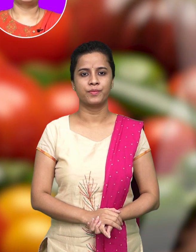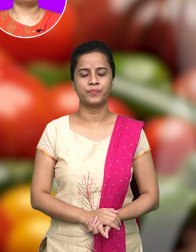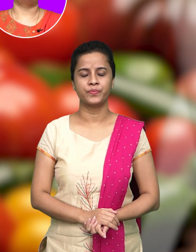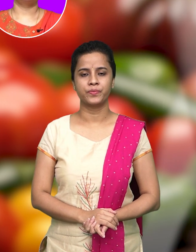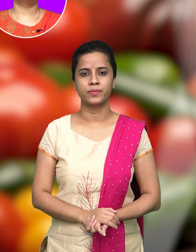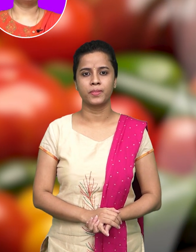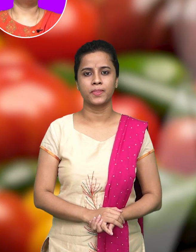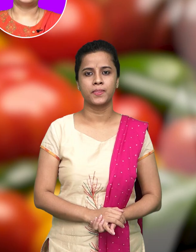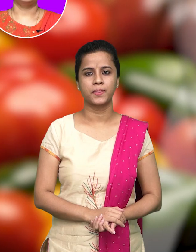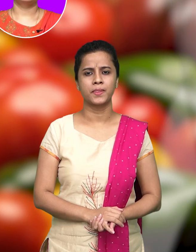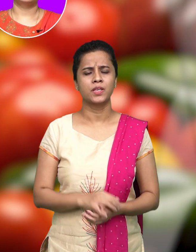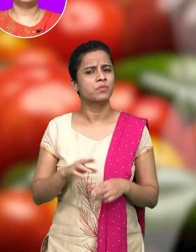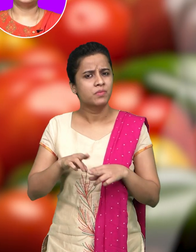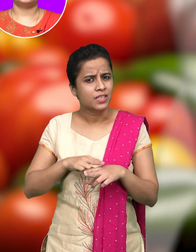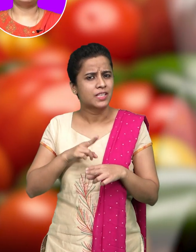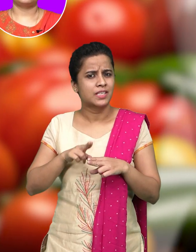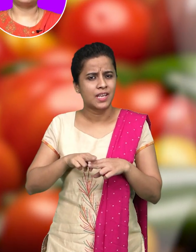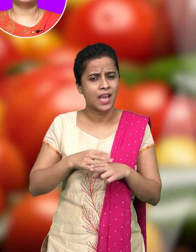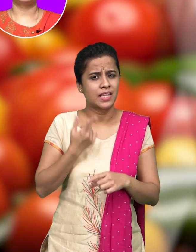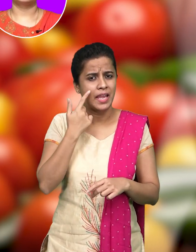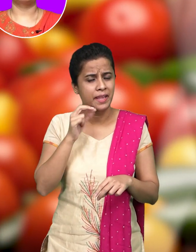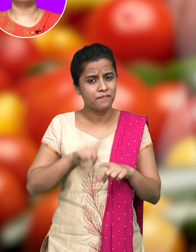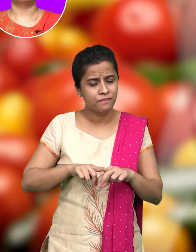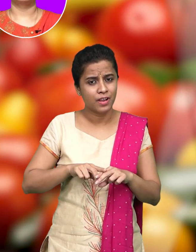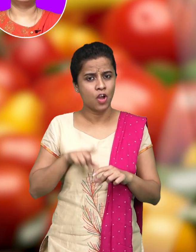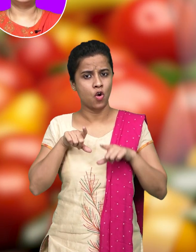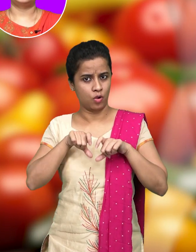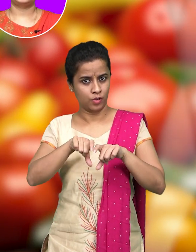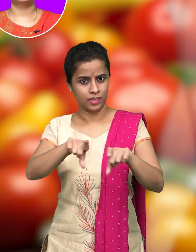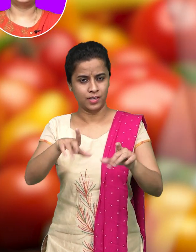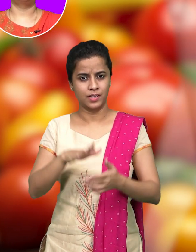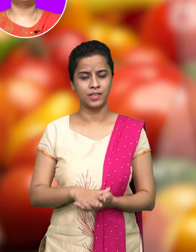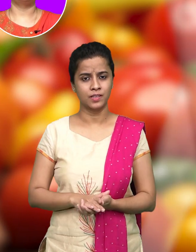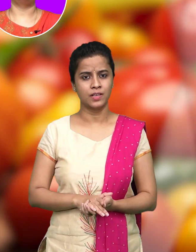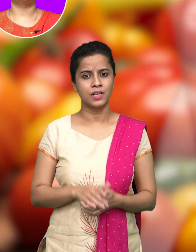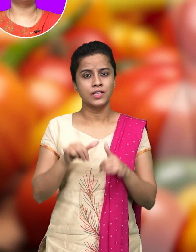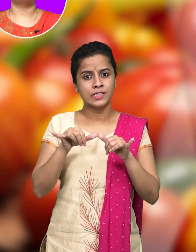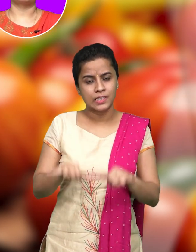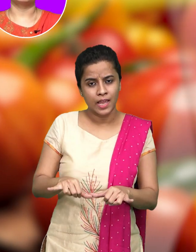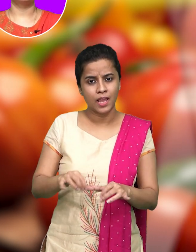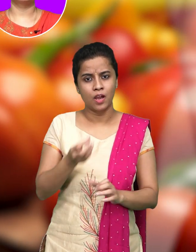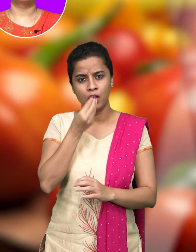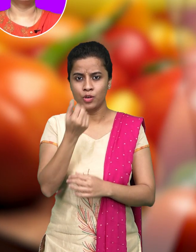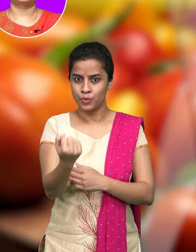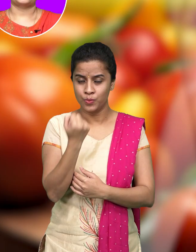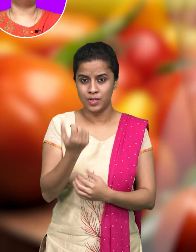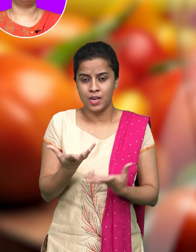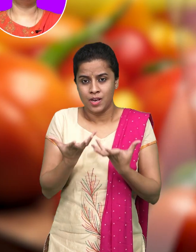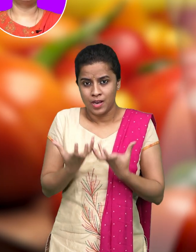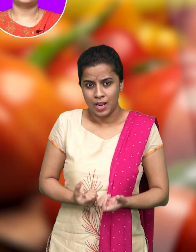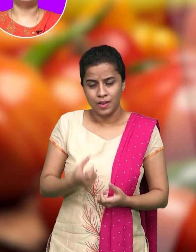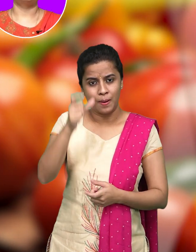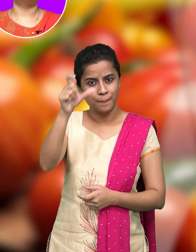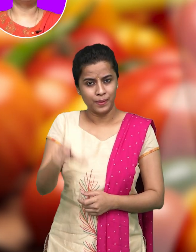It would have been so nice if the organisms that take shelter and nutrition from us had